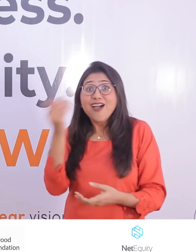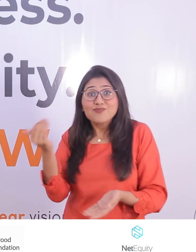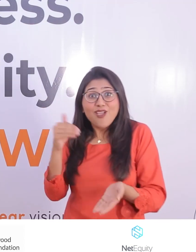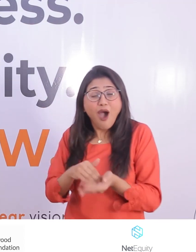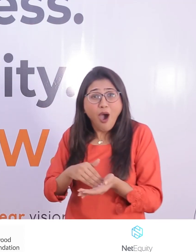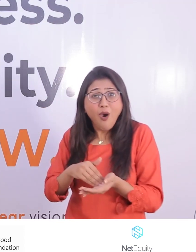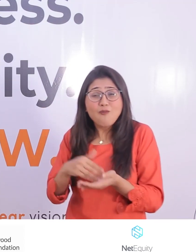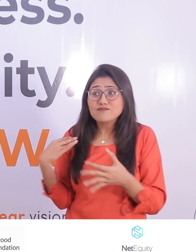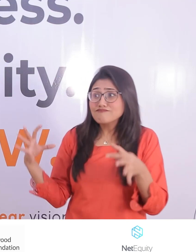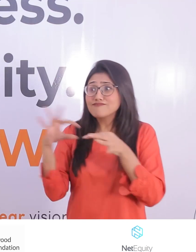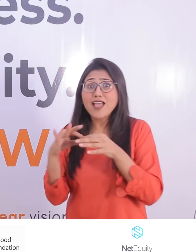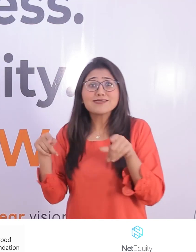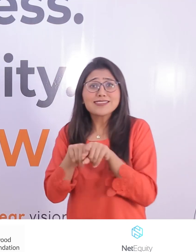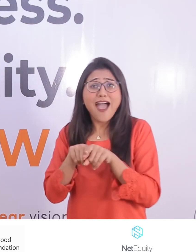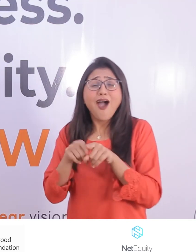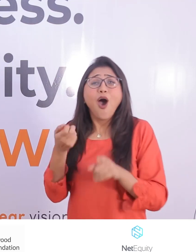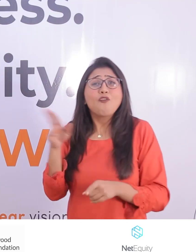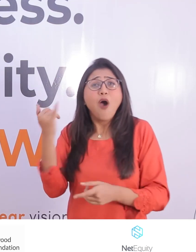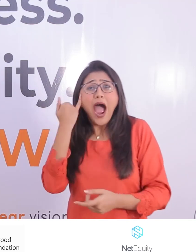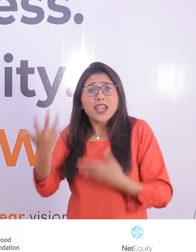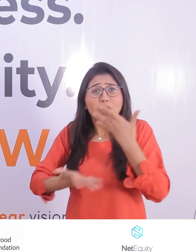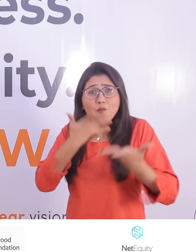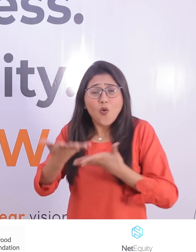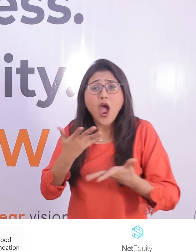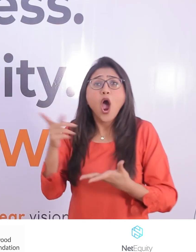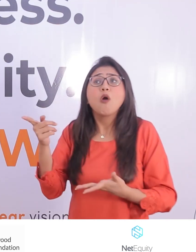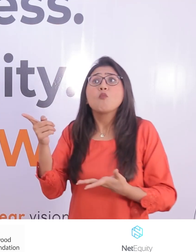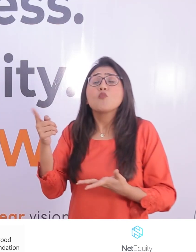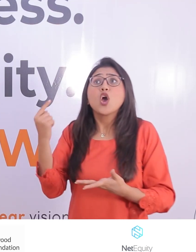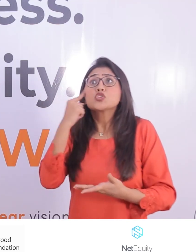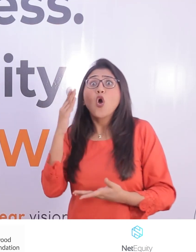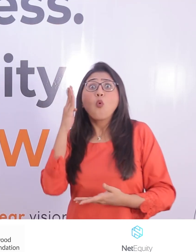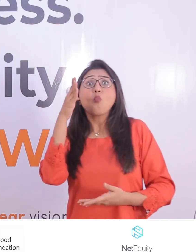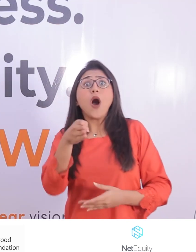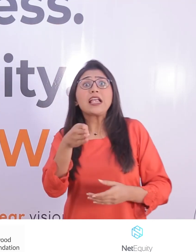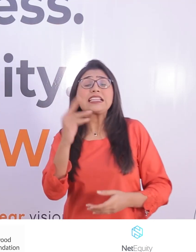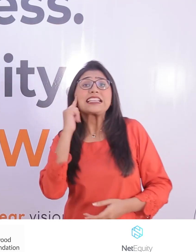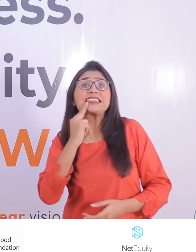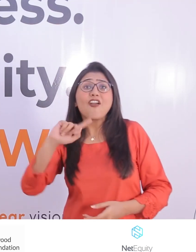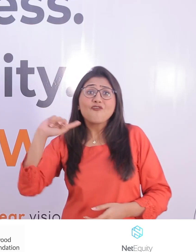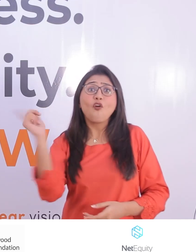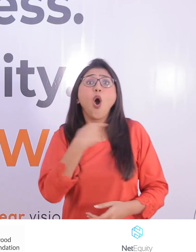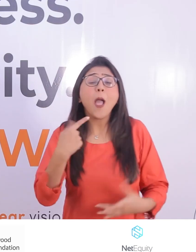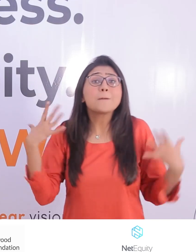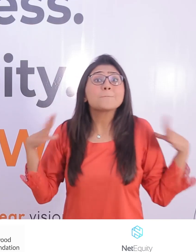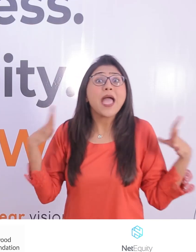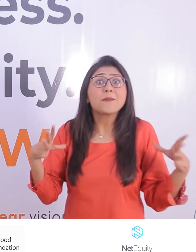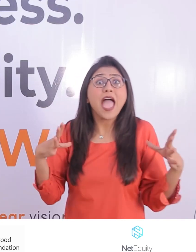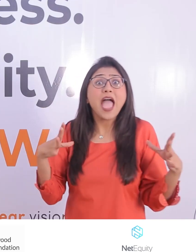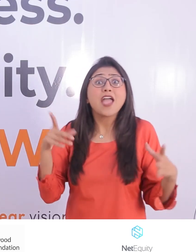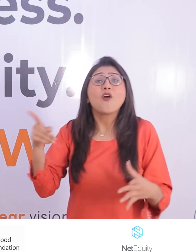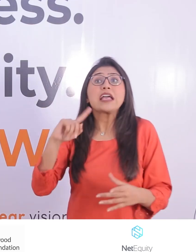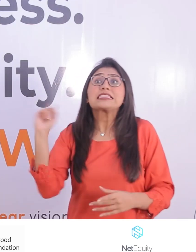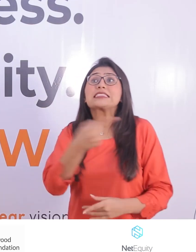event, and we can't wait to hear what he has to say about the work that is needed to have accessibility across